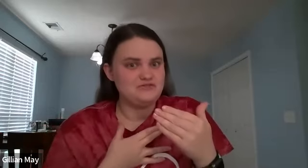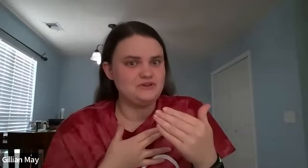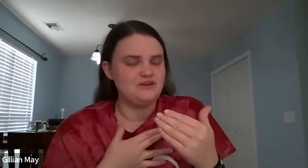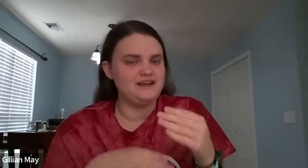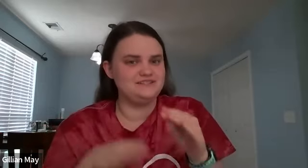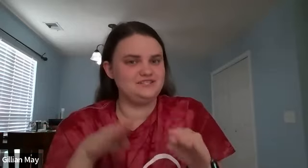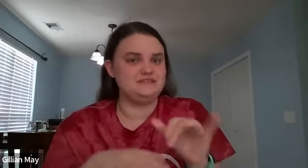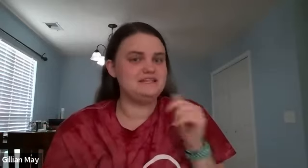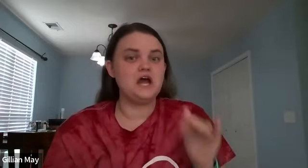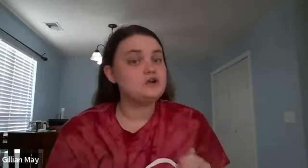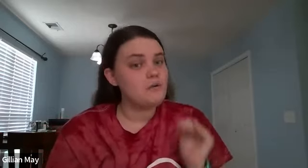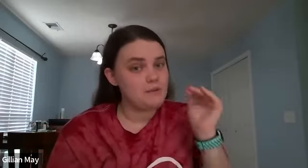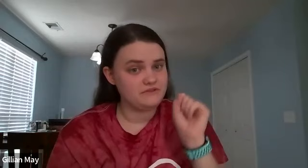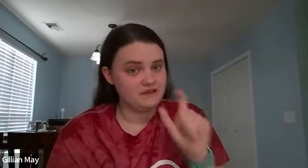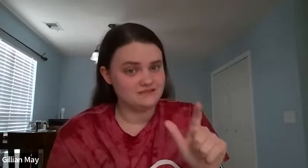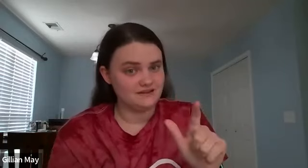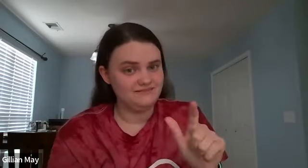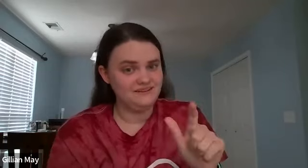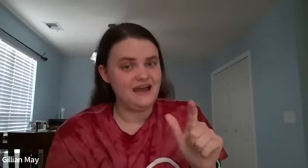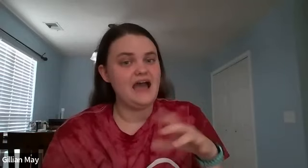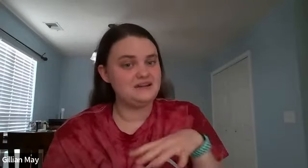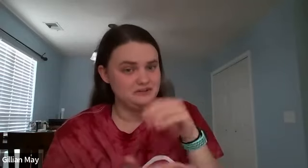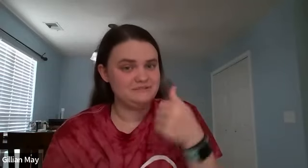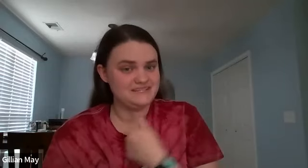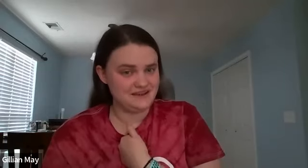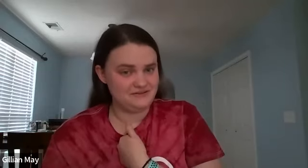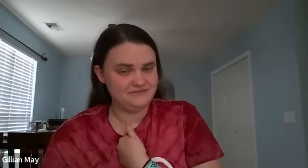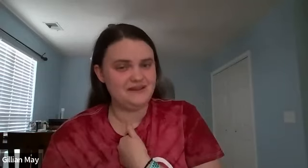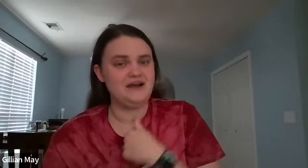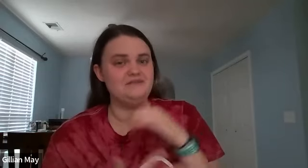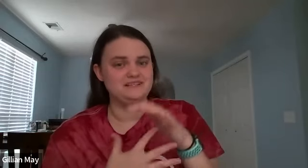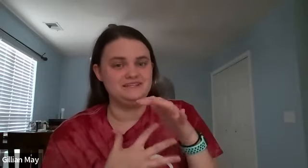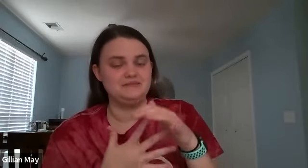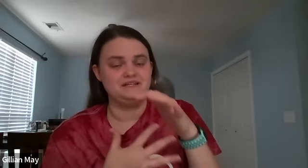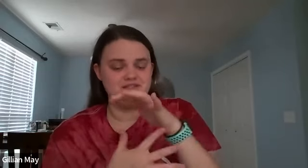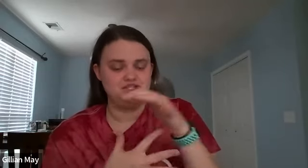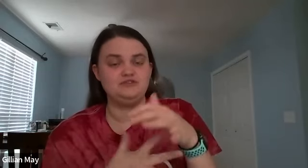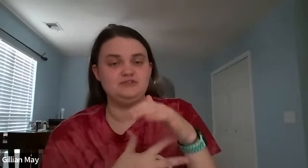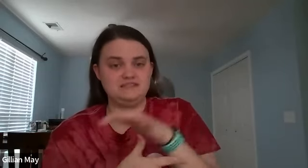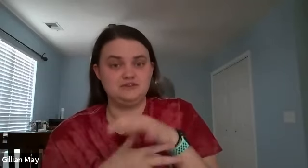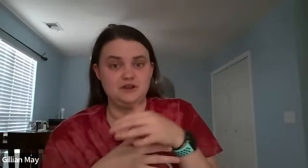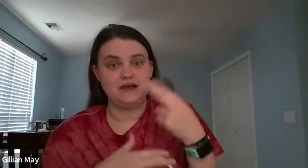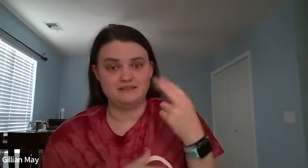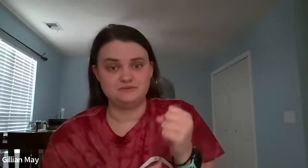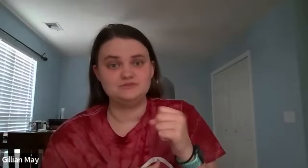through you guys' shoes. I did not grow up with ASL. I had to learn it myself. I've seen my junior and senior year of high school.